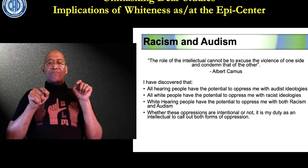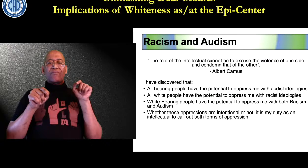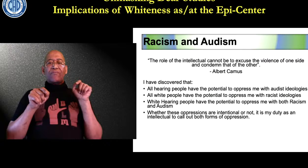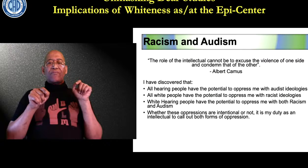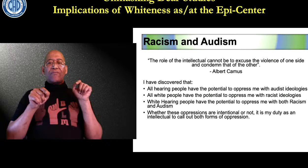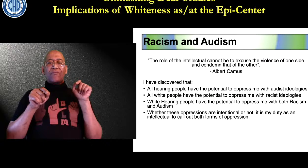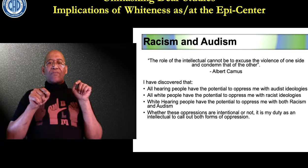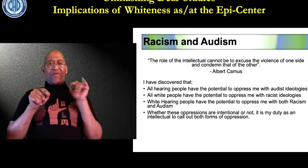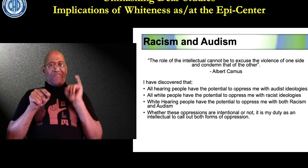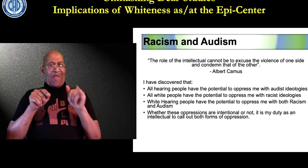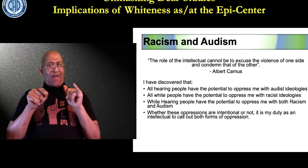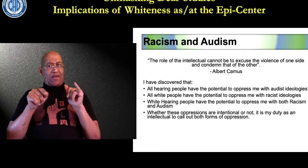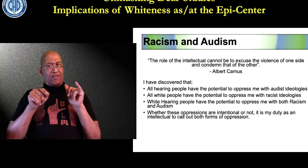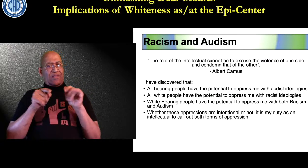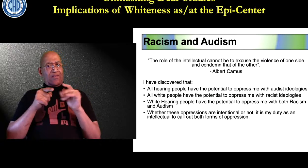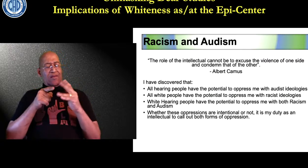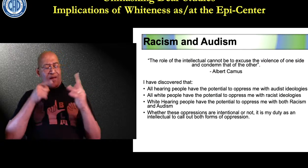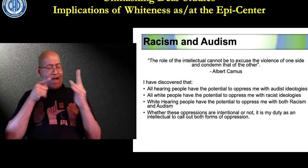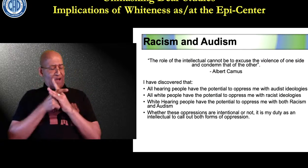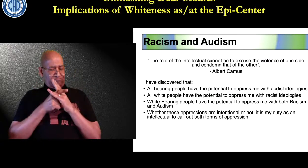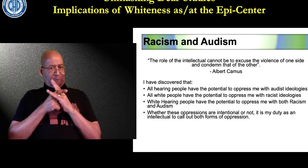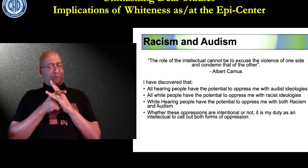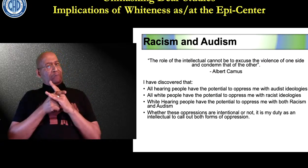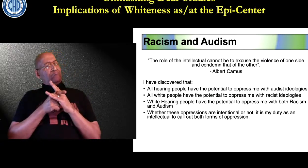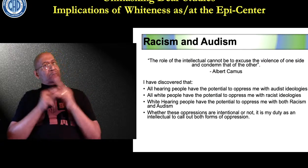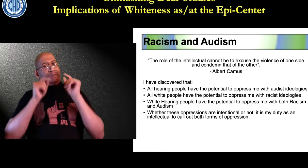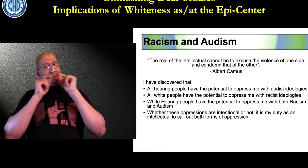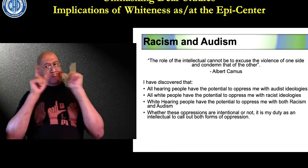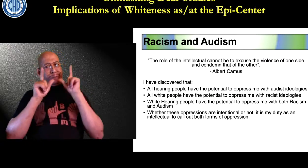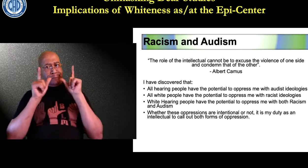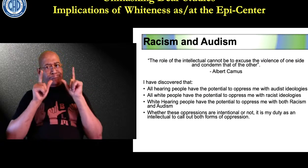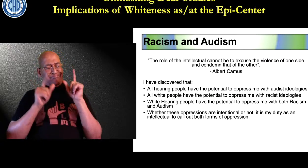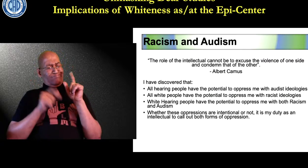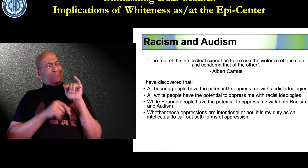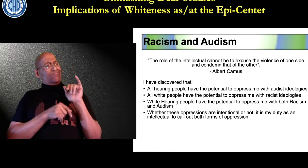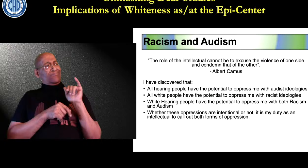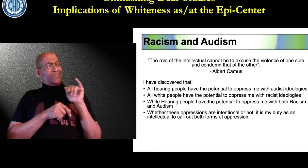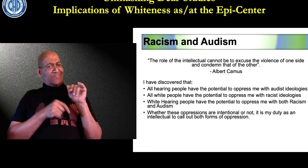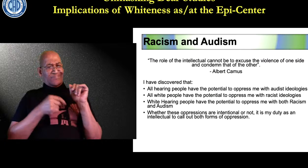the hearing side and or the deaf side.